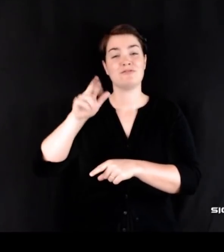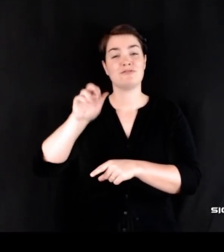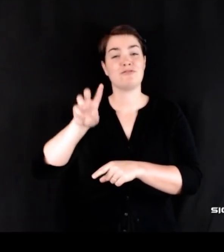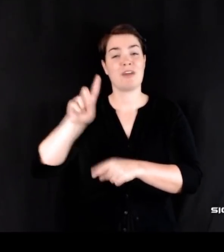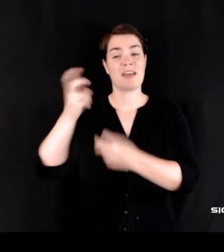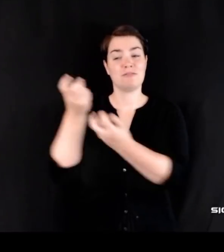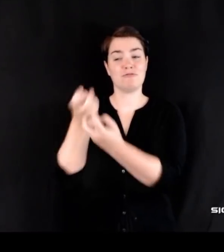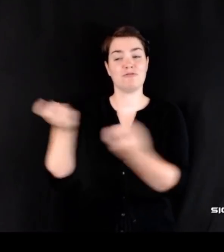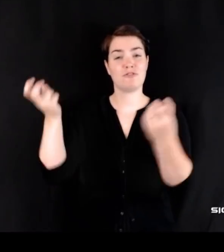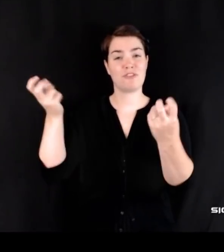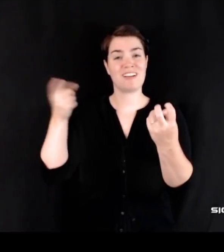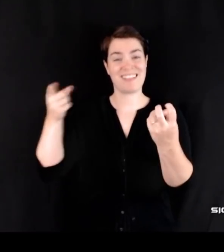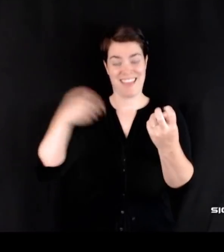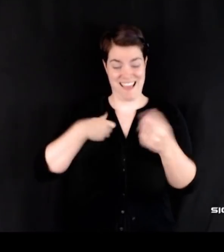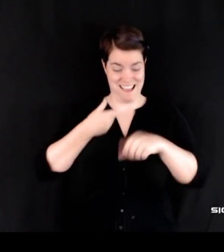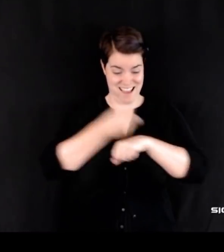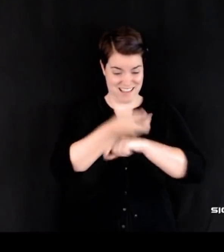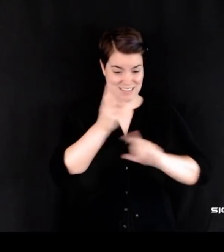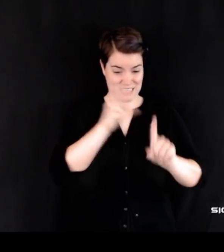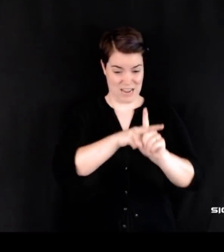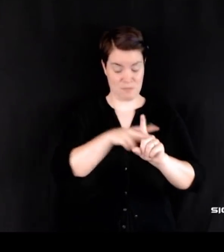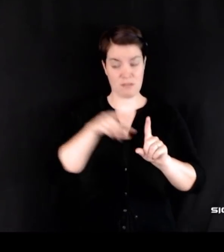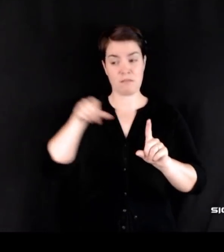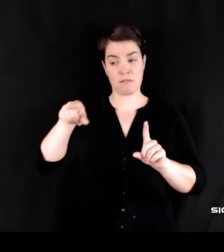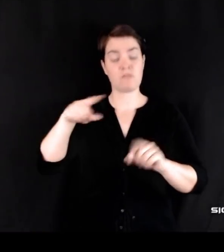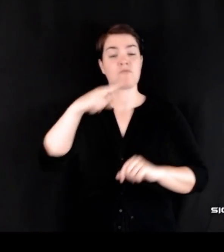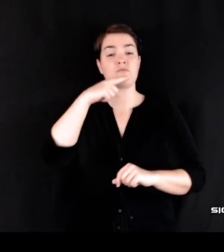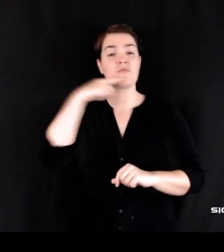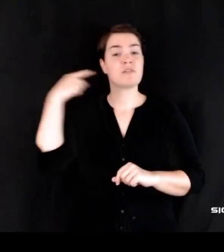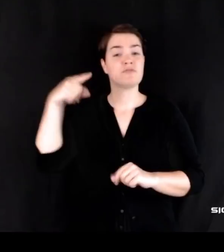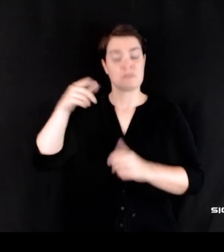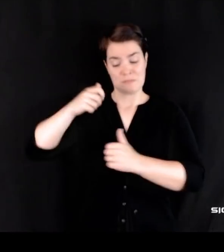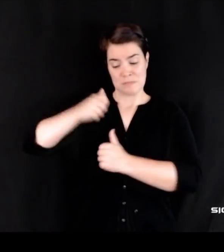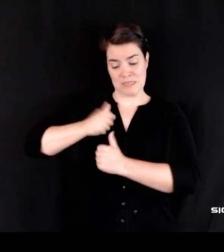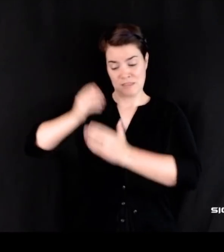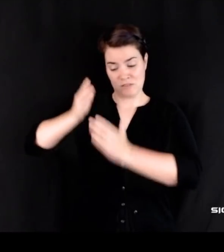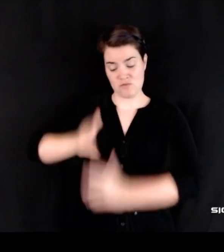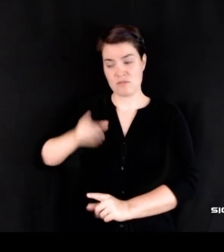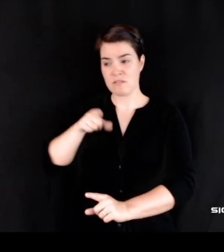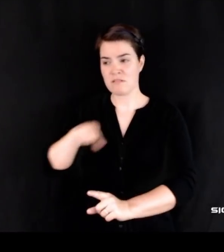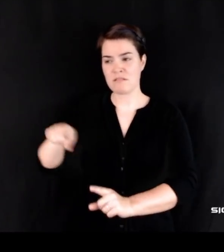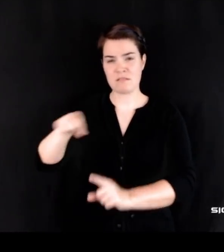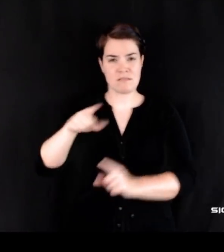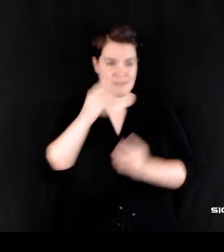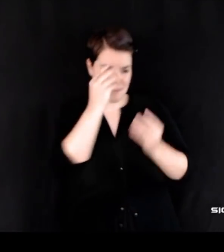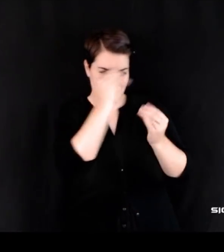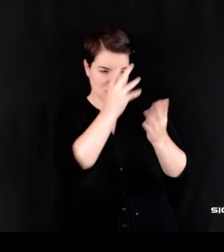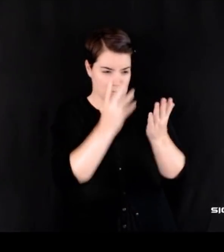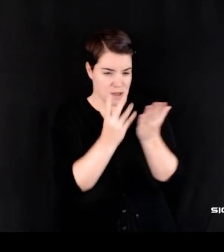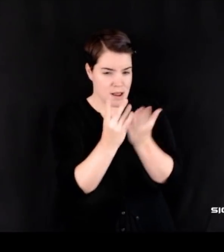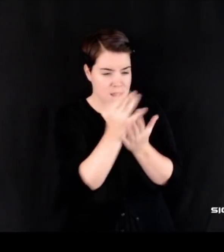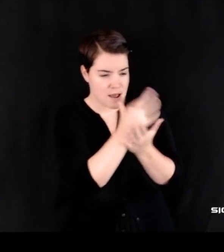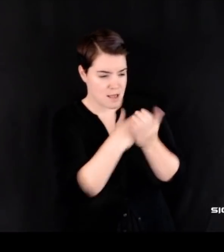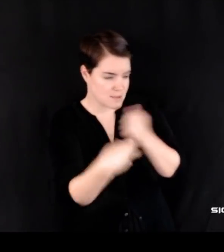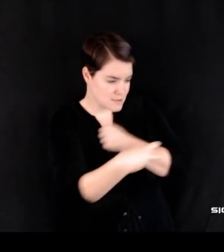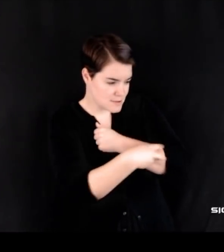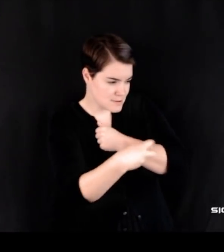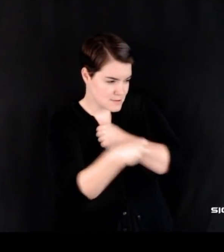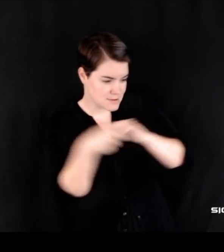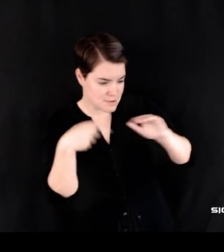Russian intelligence officers who were part of the Russian military launched a concerted attack on our political